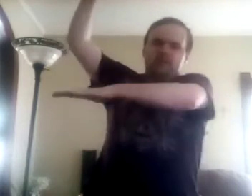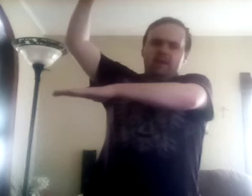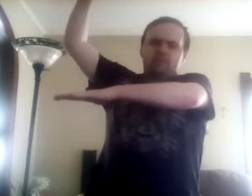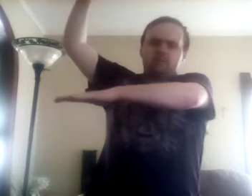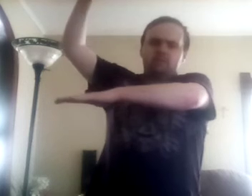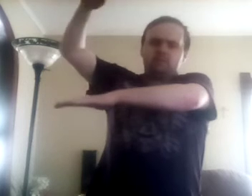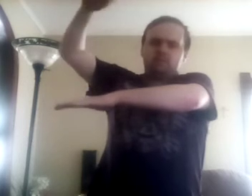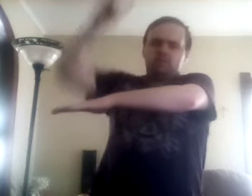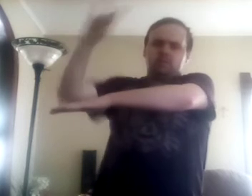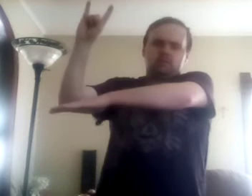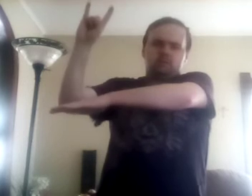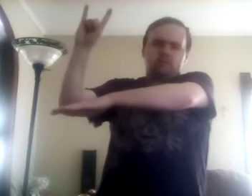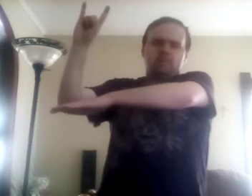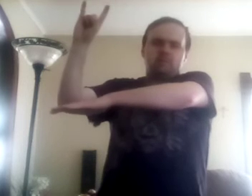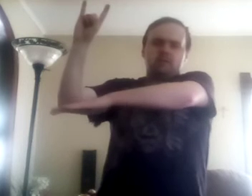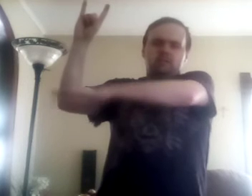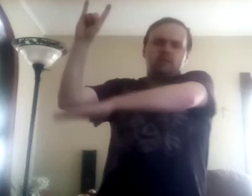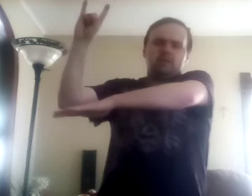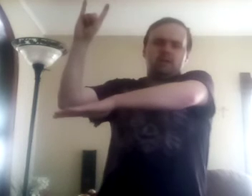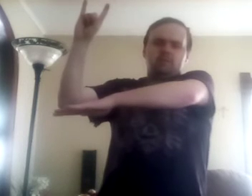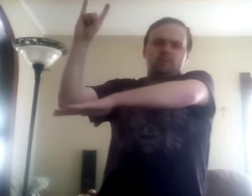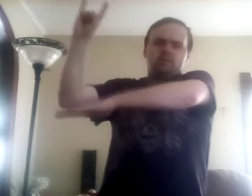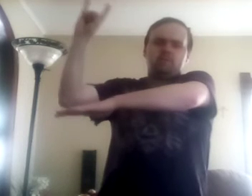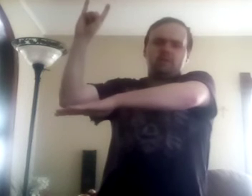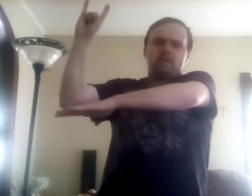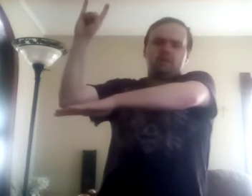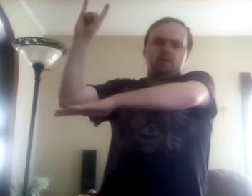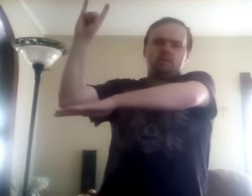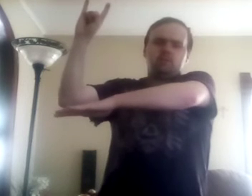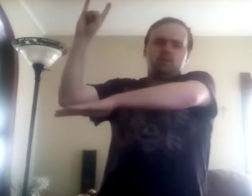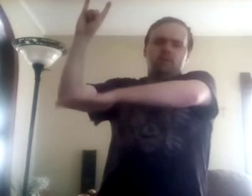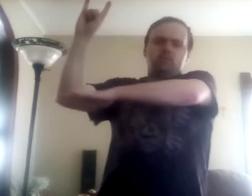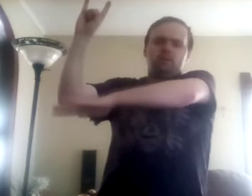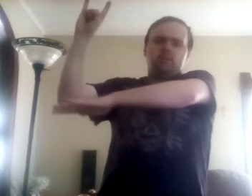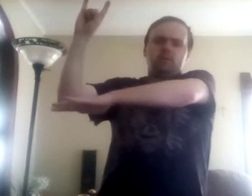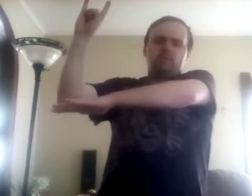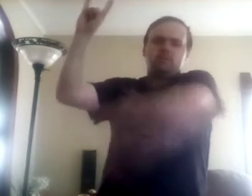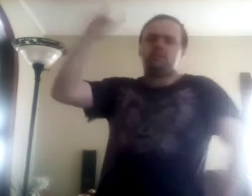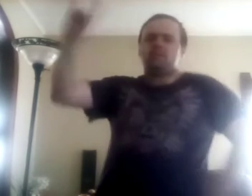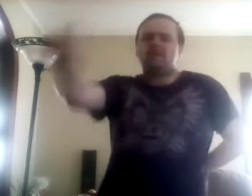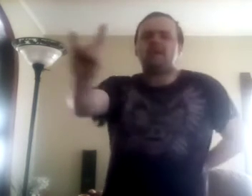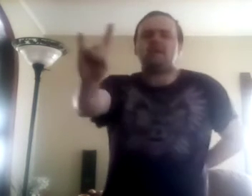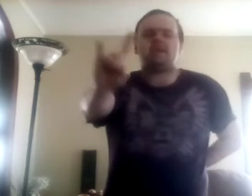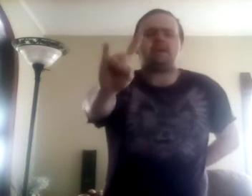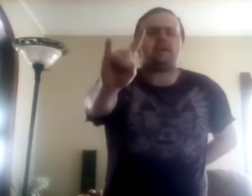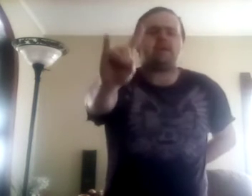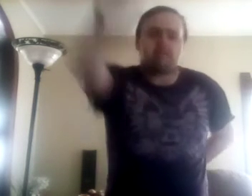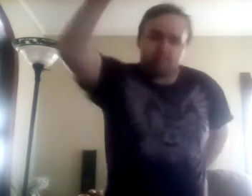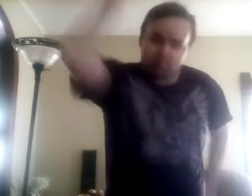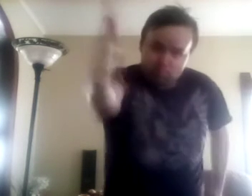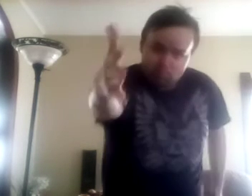camp, WDB, sound camp, WDB. Awful sound camp, WDB.